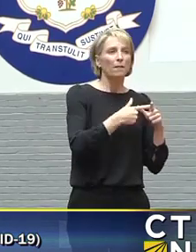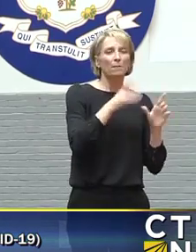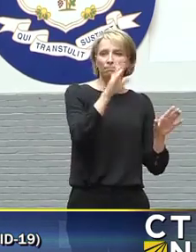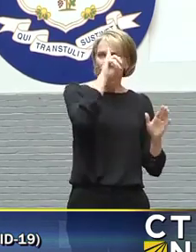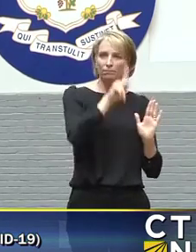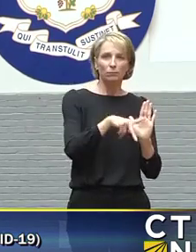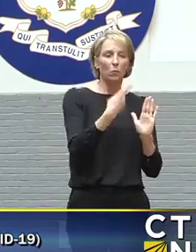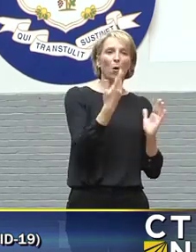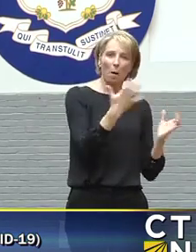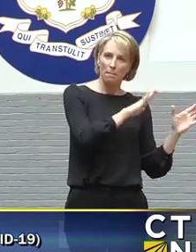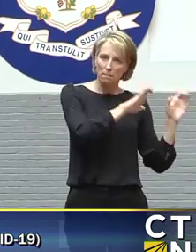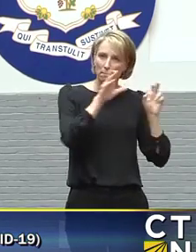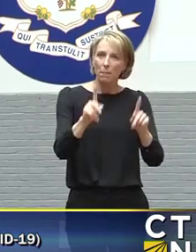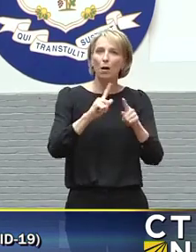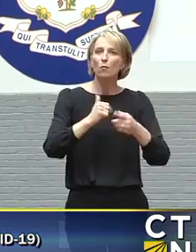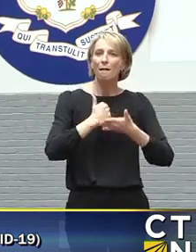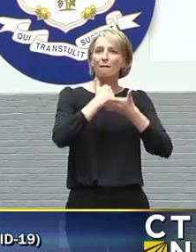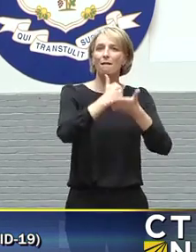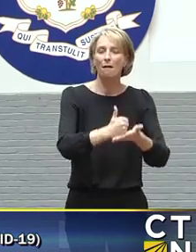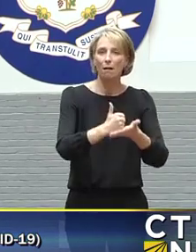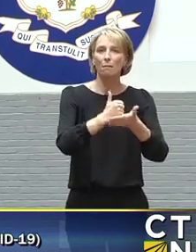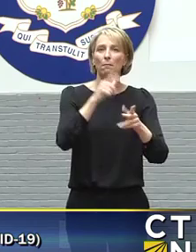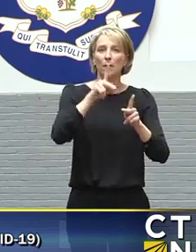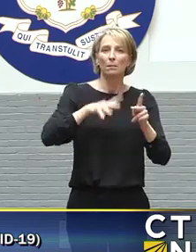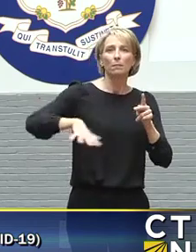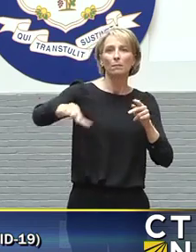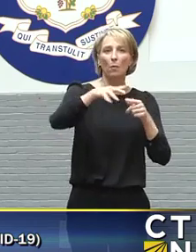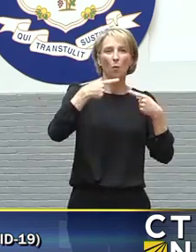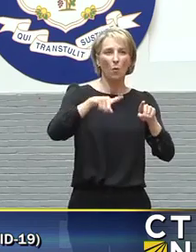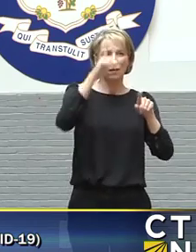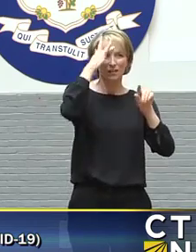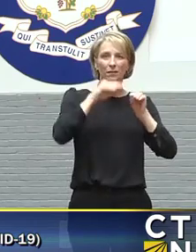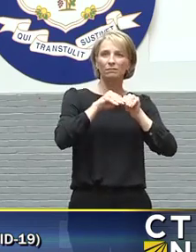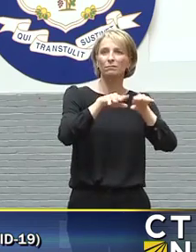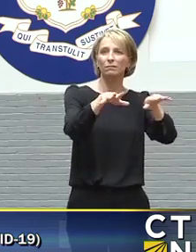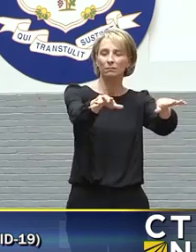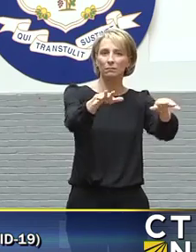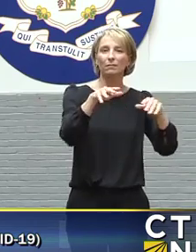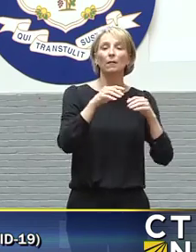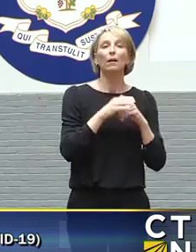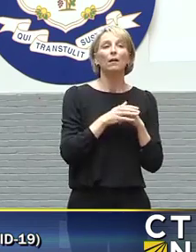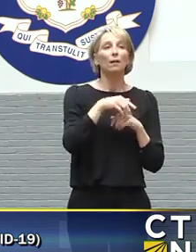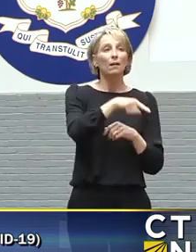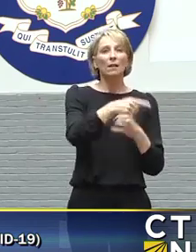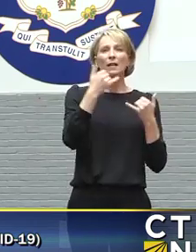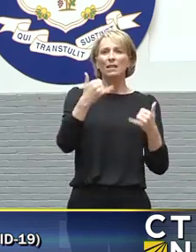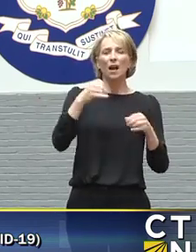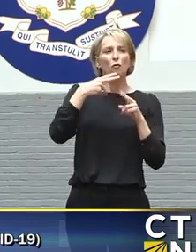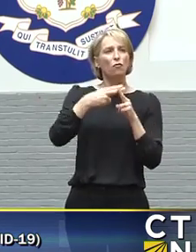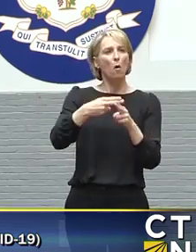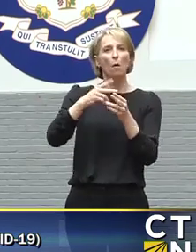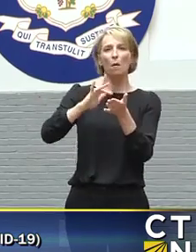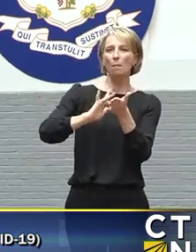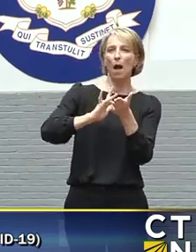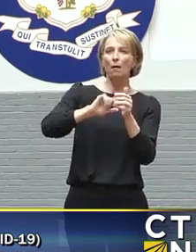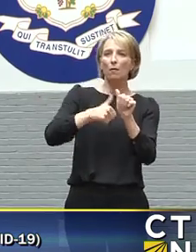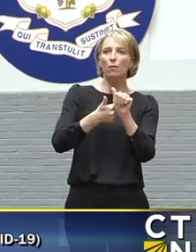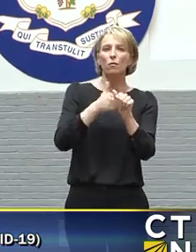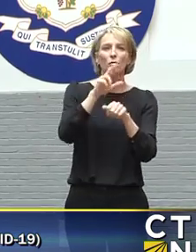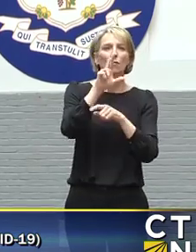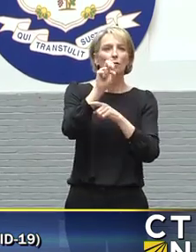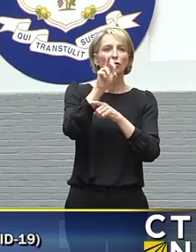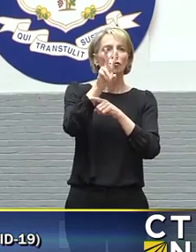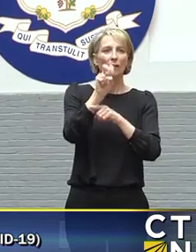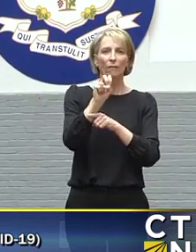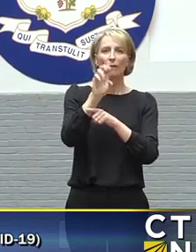comes to taking on the folks we need. They're in the Medical Reserve Corps. I guess that's what they call it. We're also talking